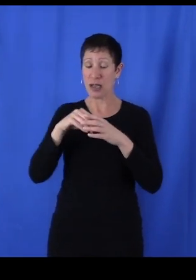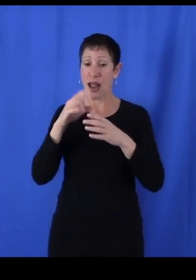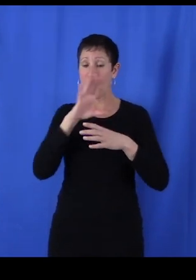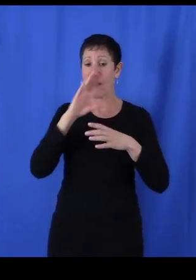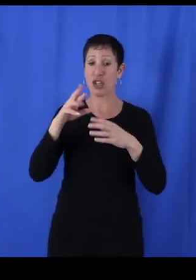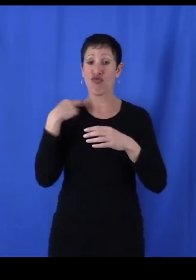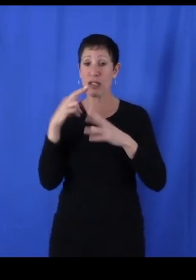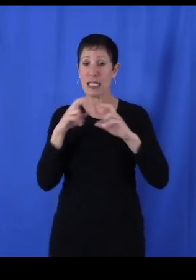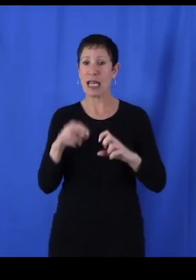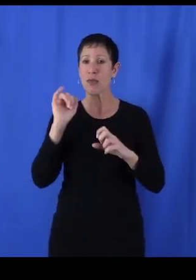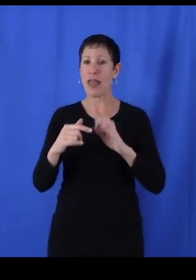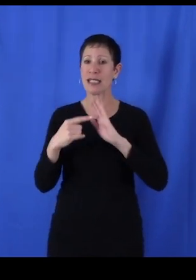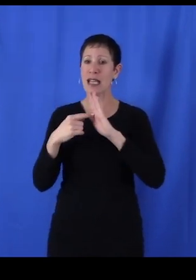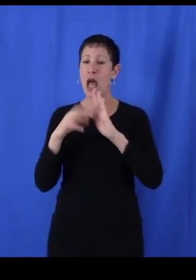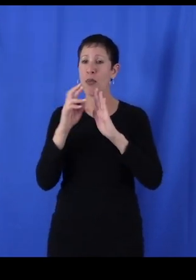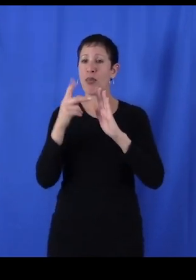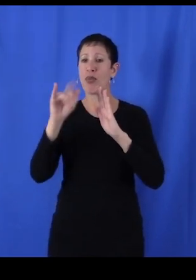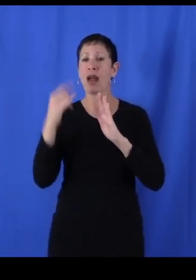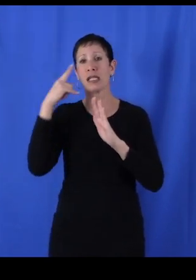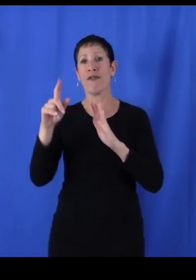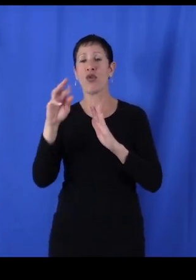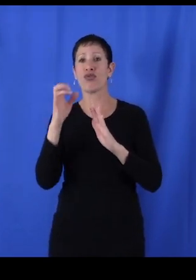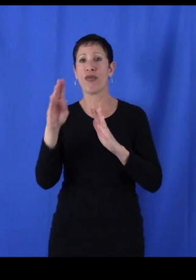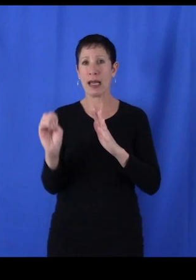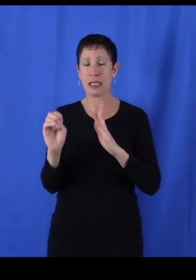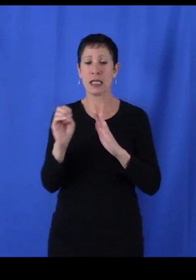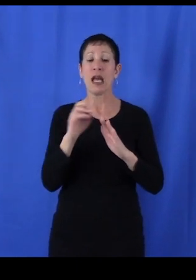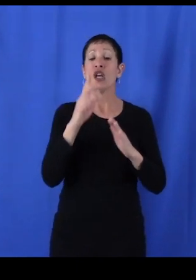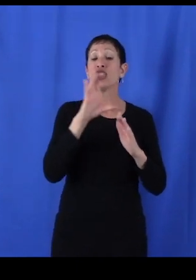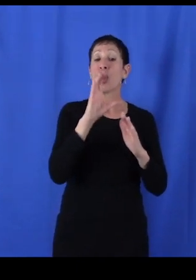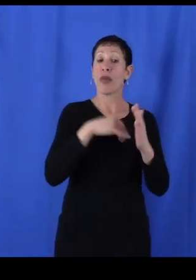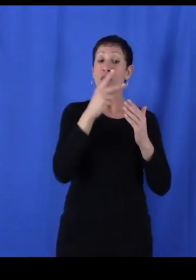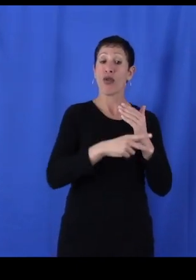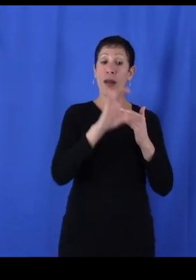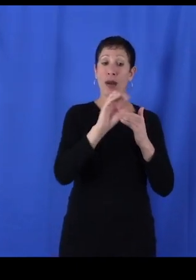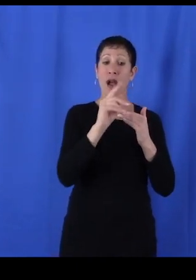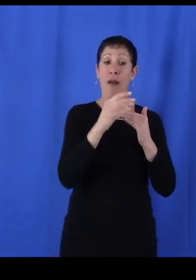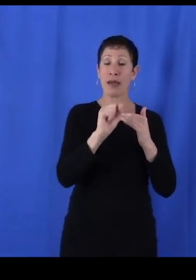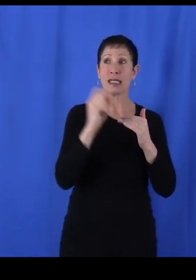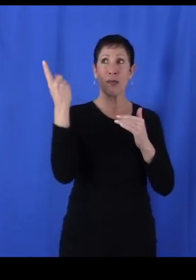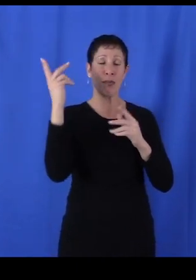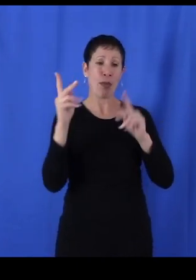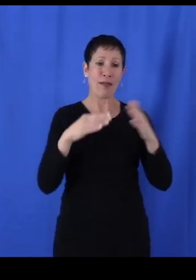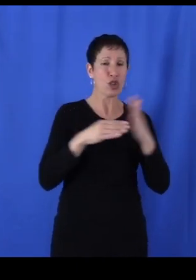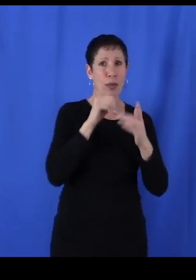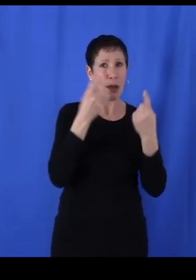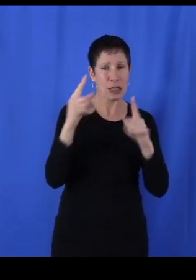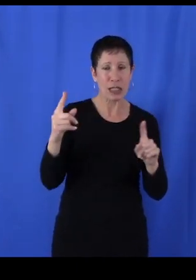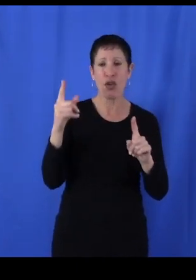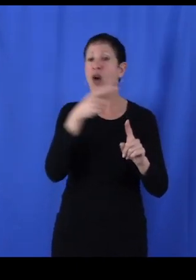are proxies for race. So the proprietary Compass program, which has been unsuccessfully